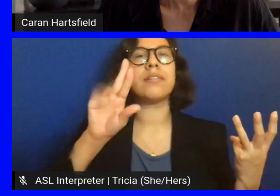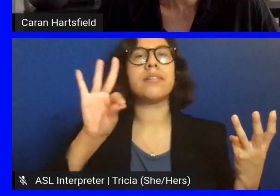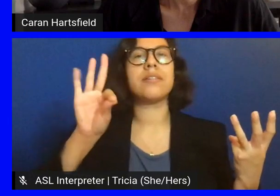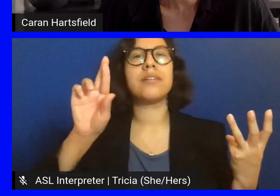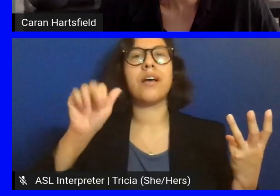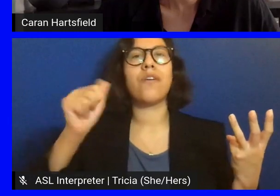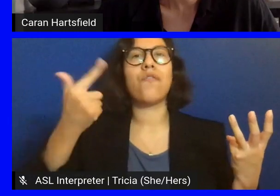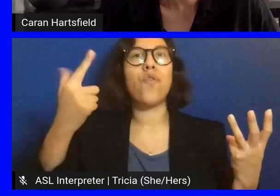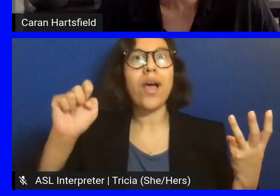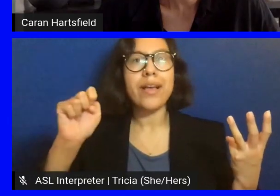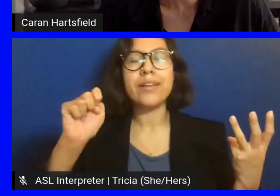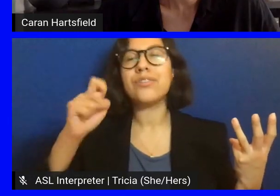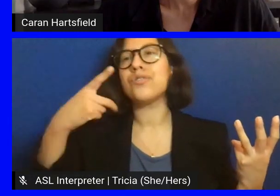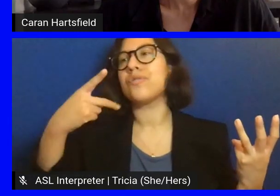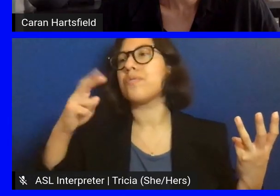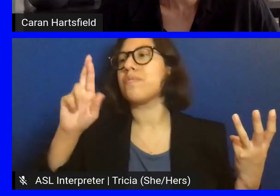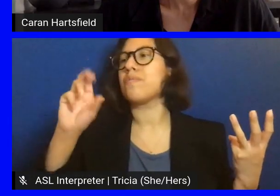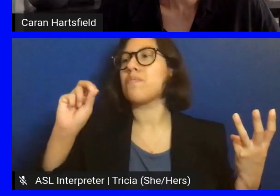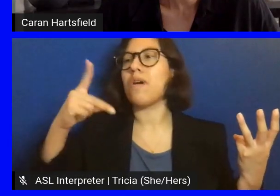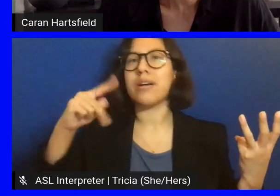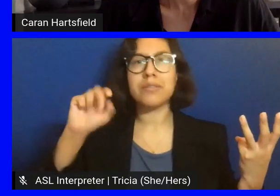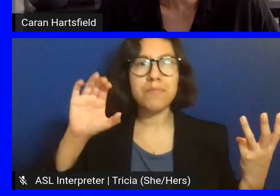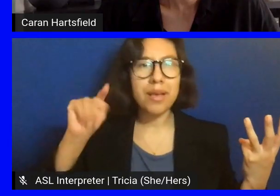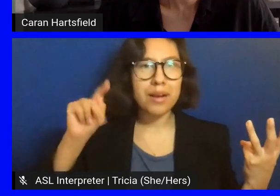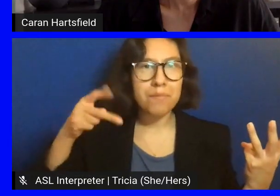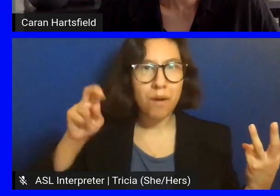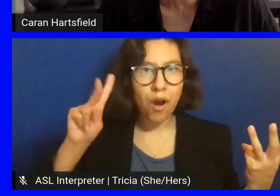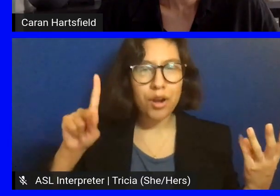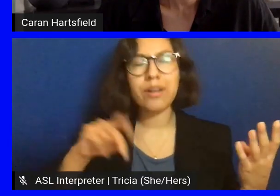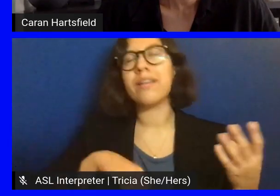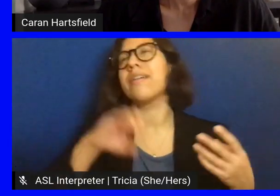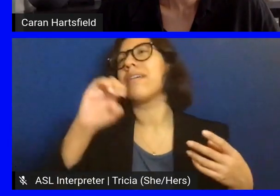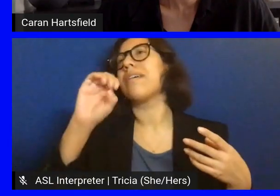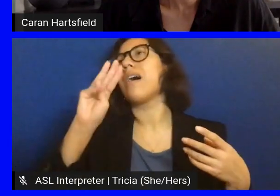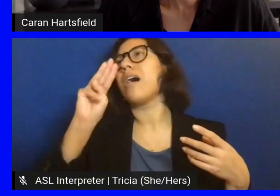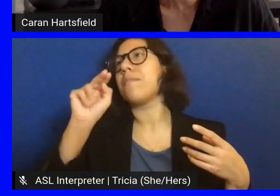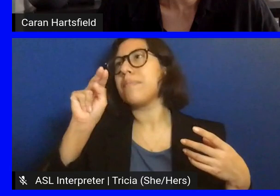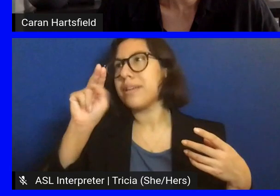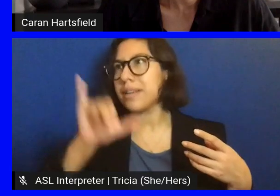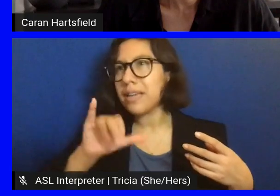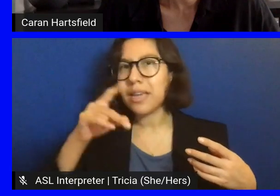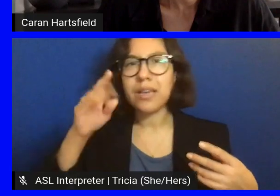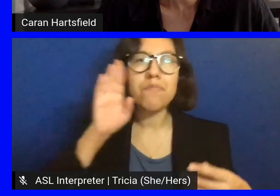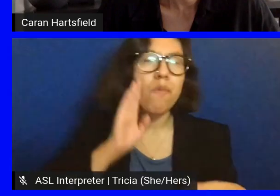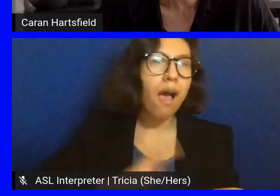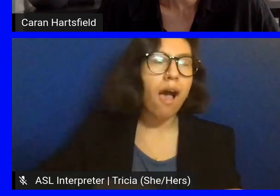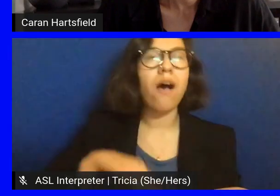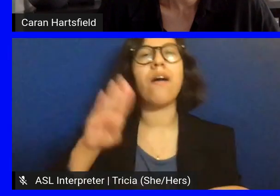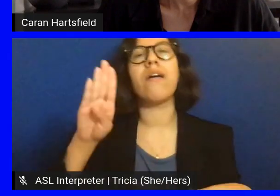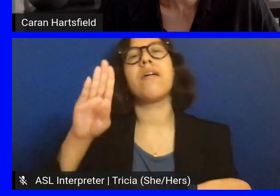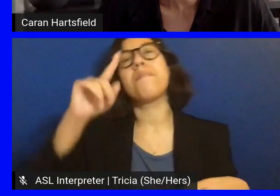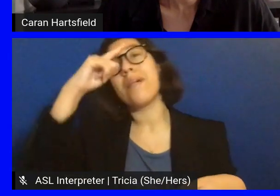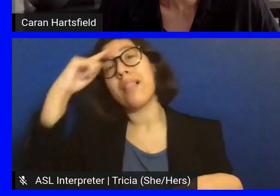at Prospect Park. I mean, Ebony Brown, Jose Parla, Black Thought,